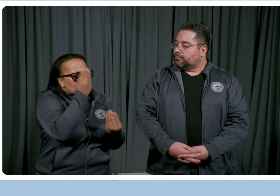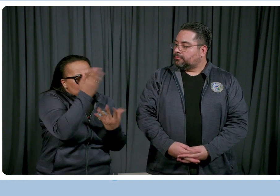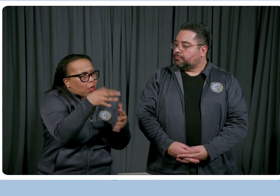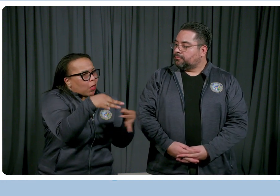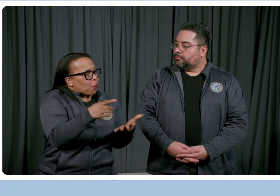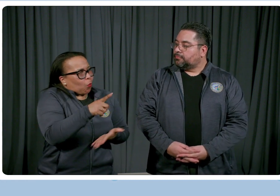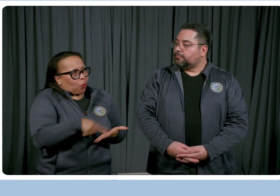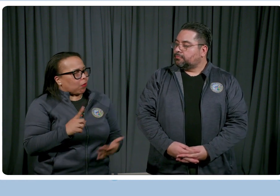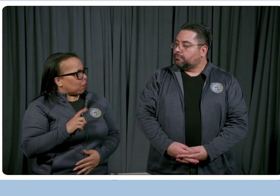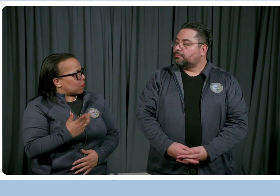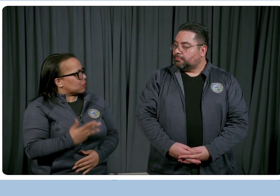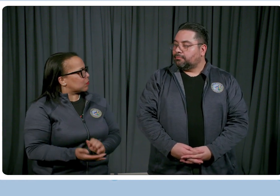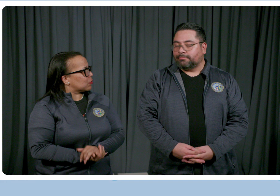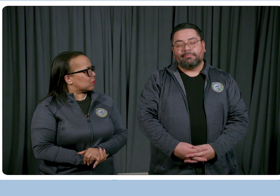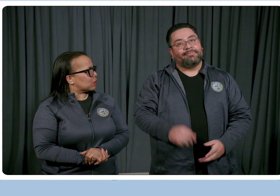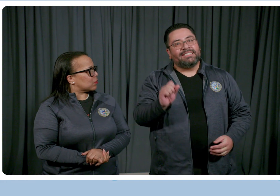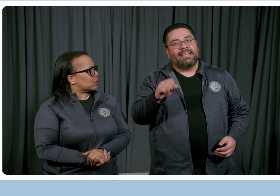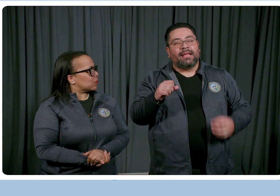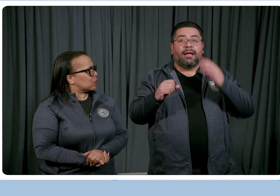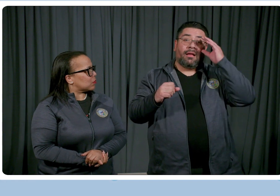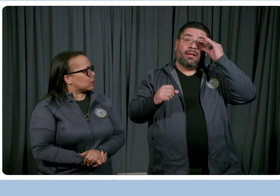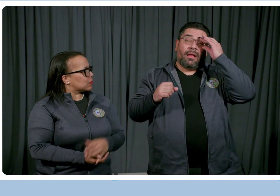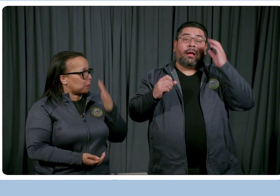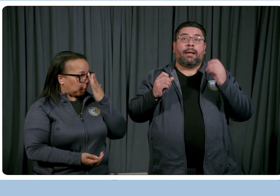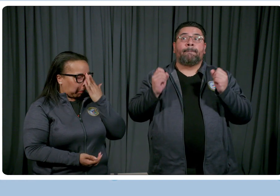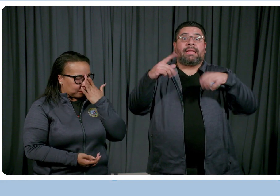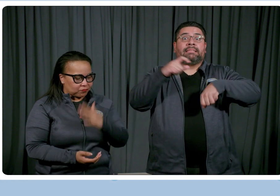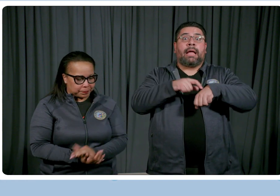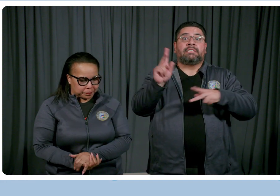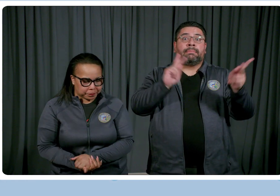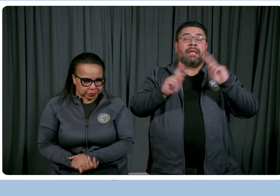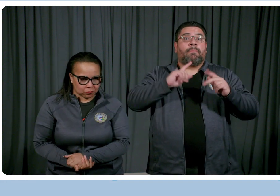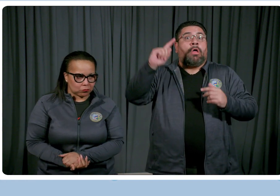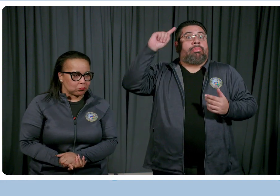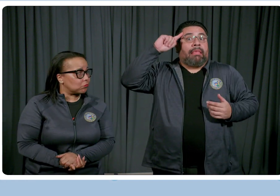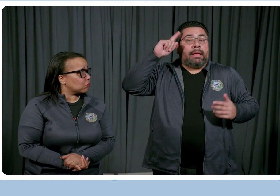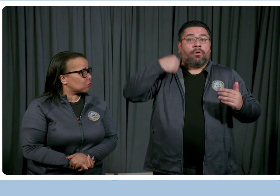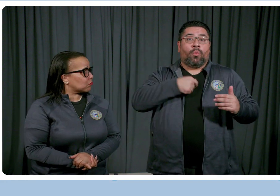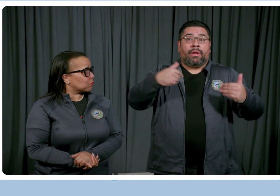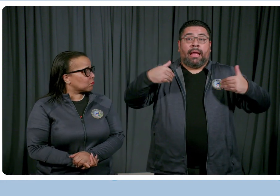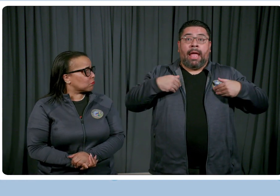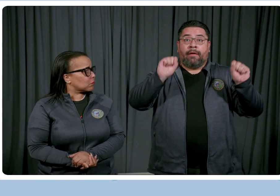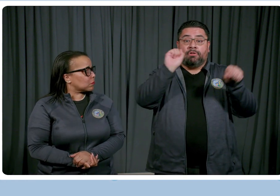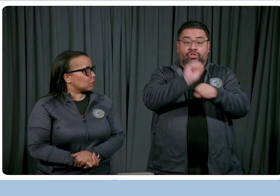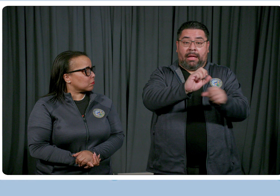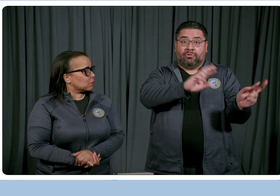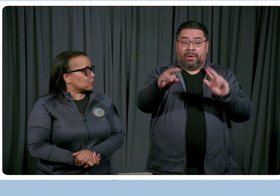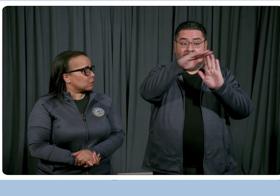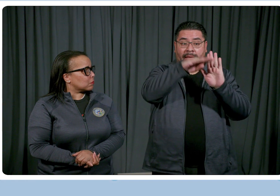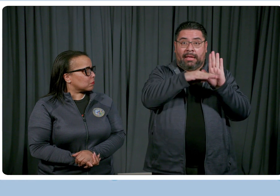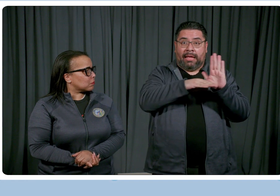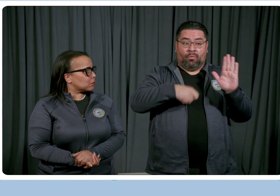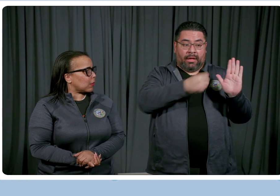with them? Yeah, I think a really important one is sometimes there's the perception that we have placement directly into jobs,